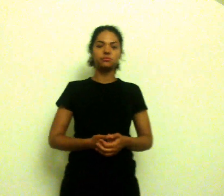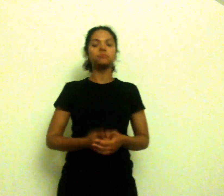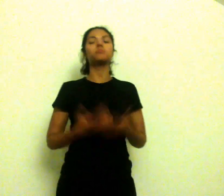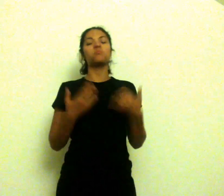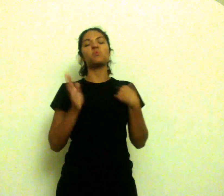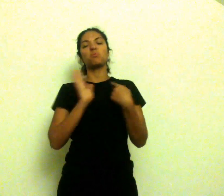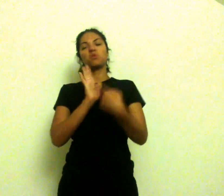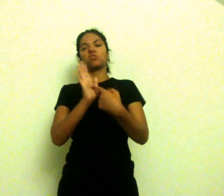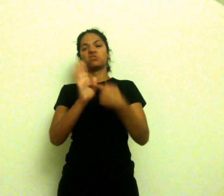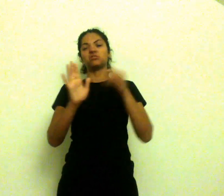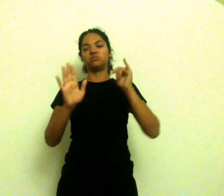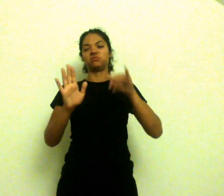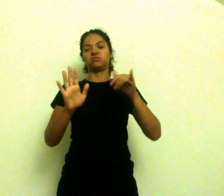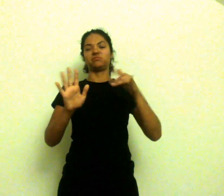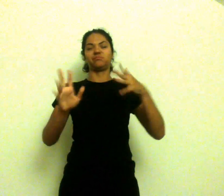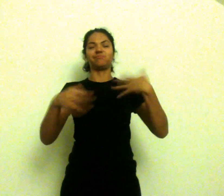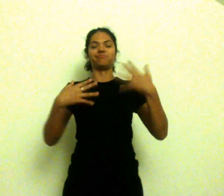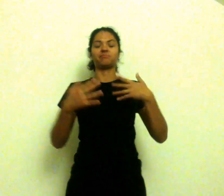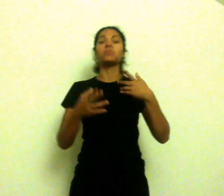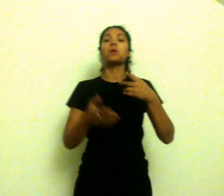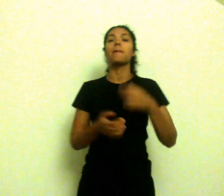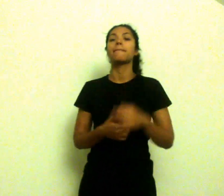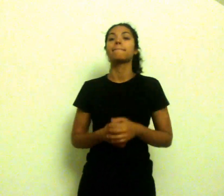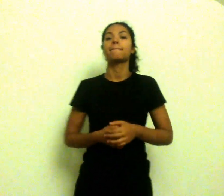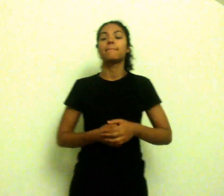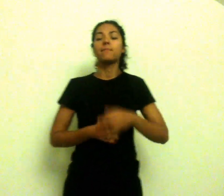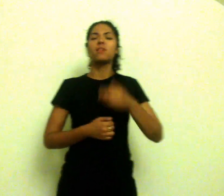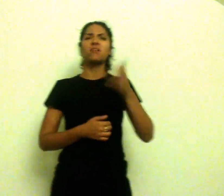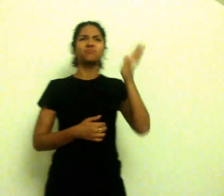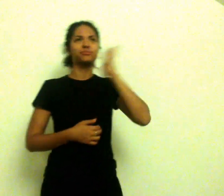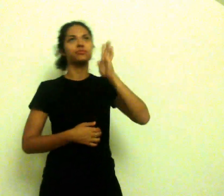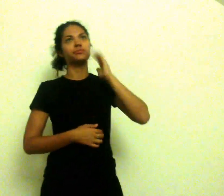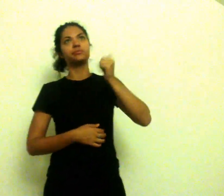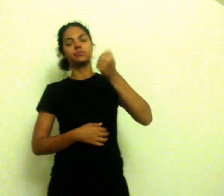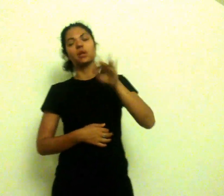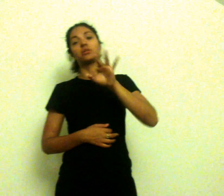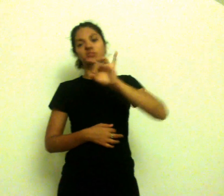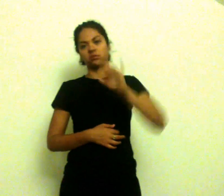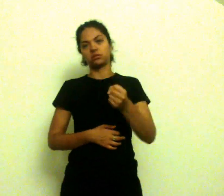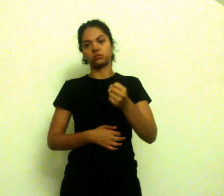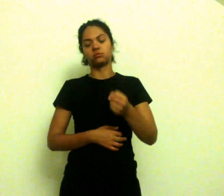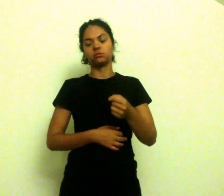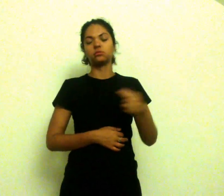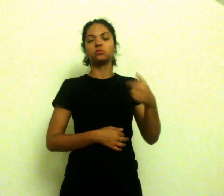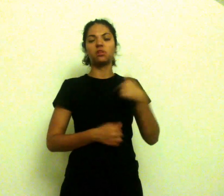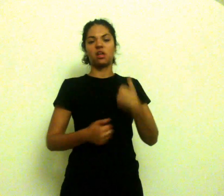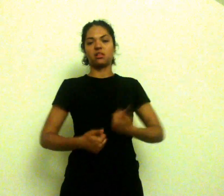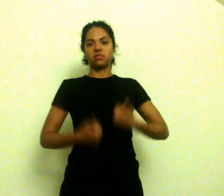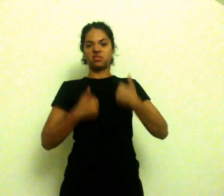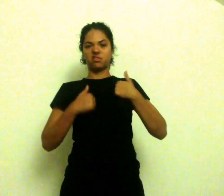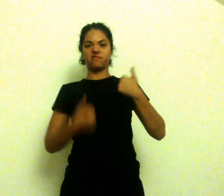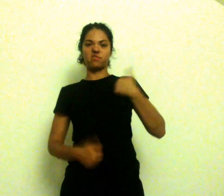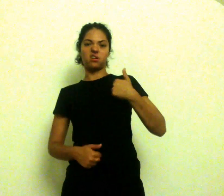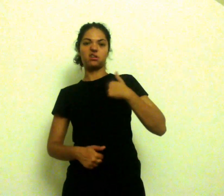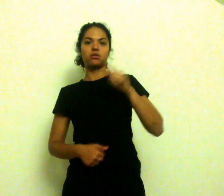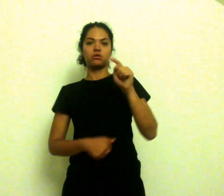for you. In the 1980s, as I was living in Toronto, there was a major social,